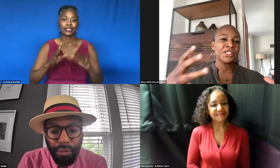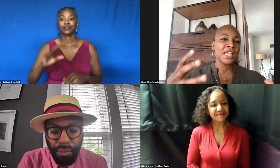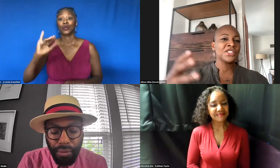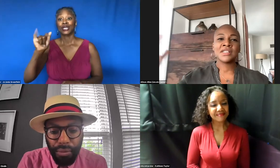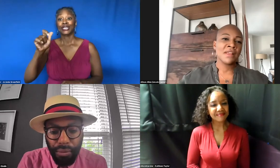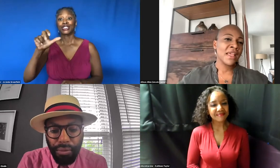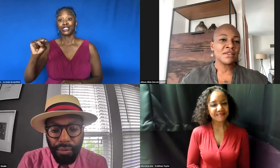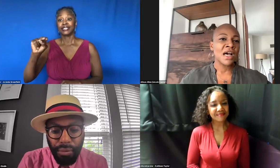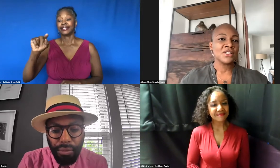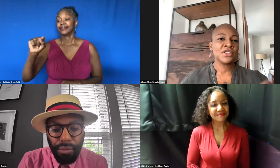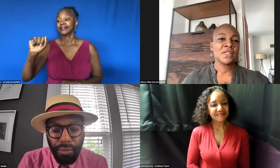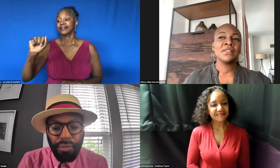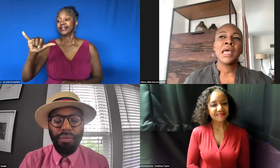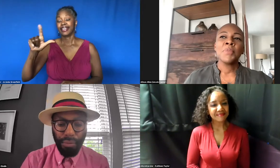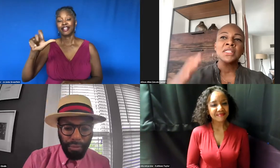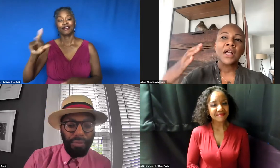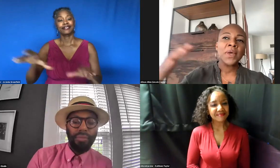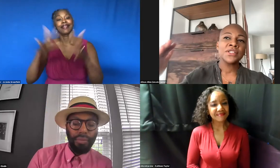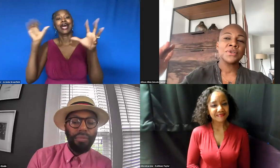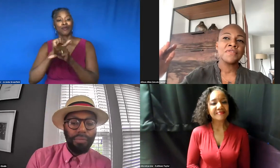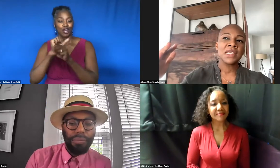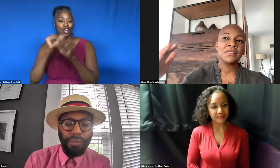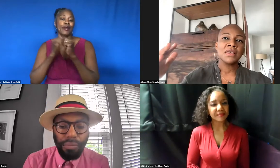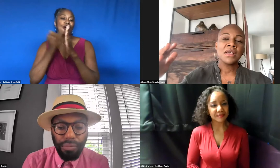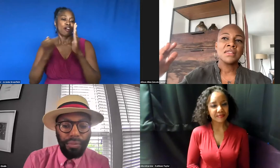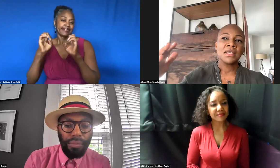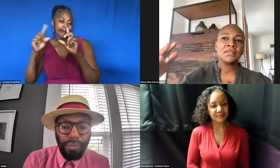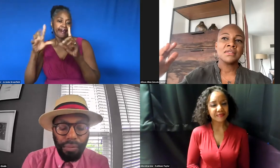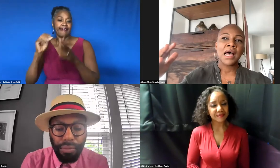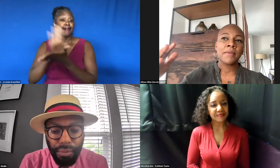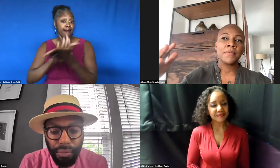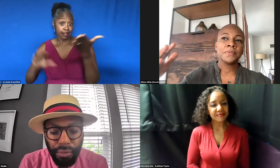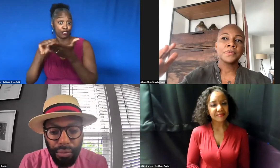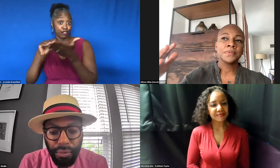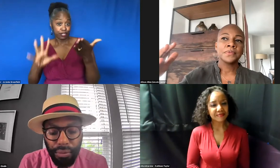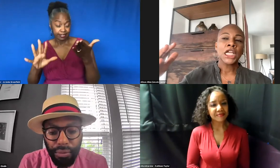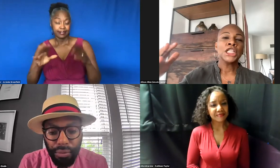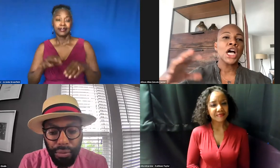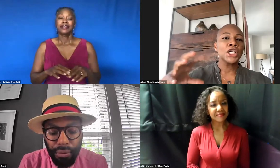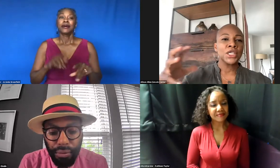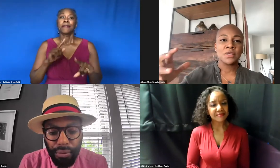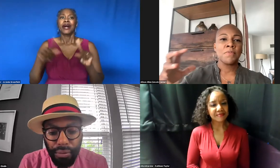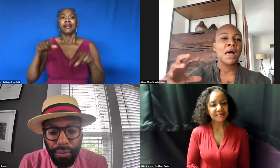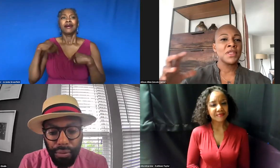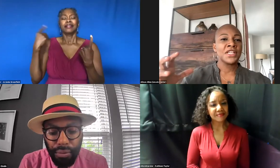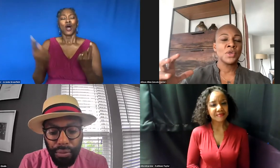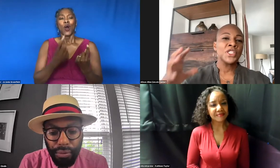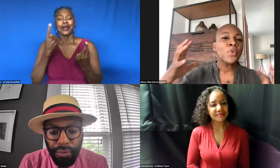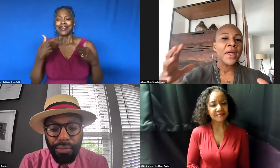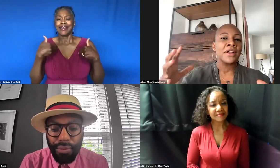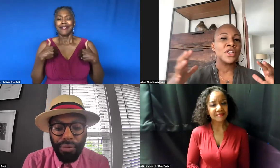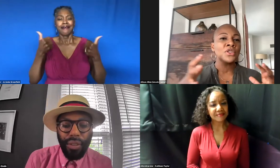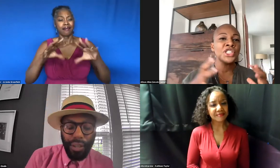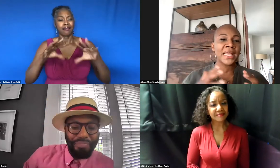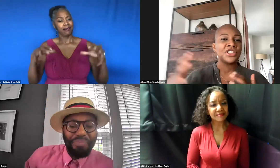arts education and college students. But it's always sort of this younger population, which